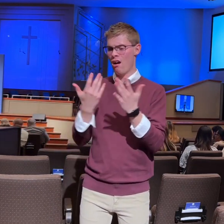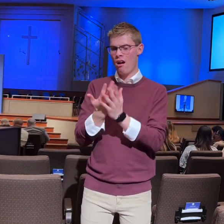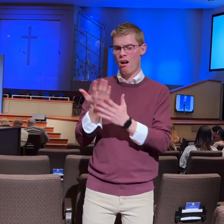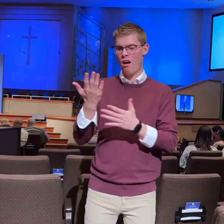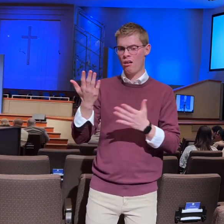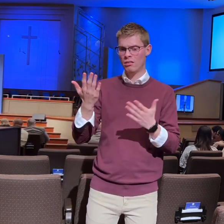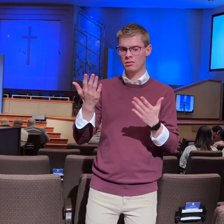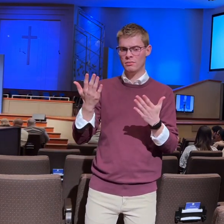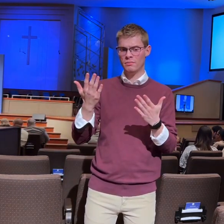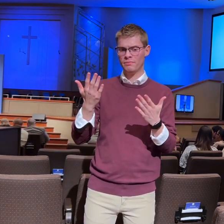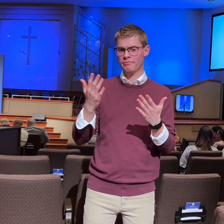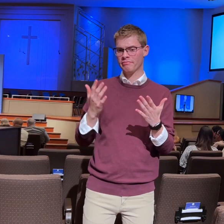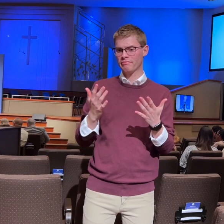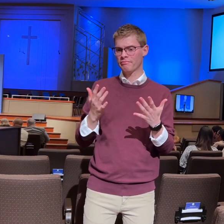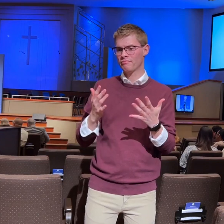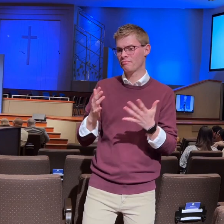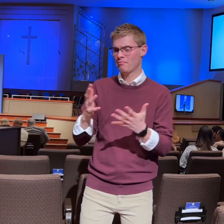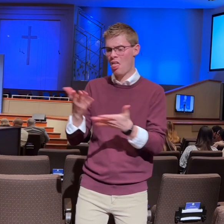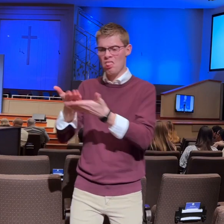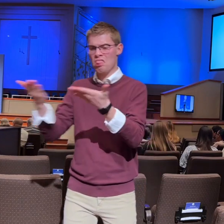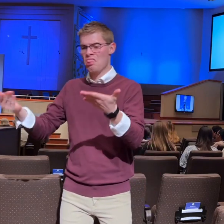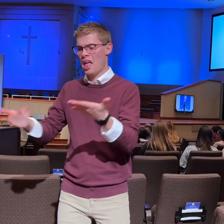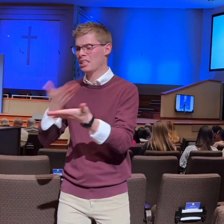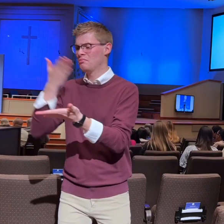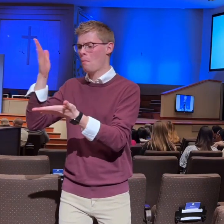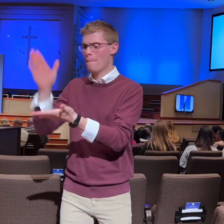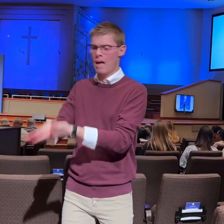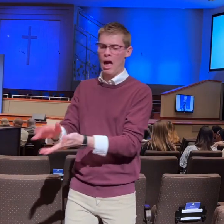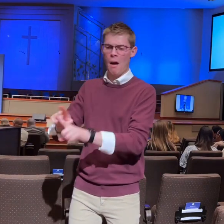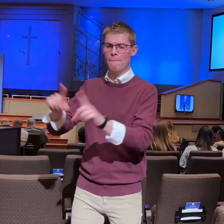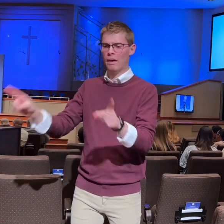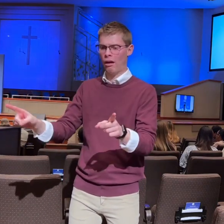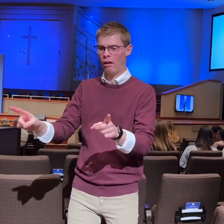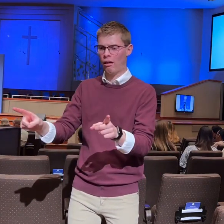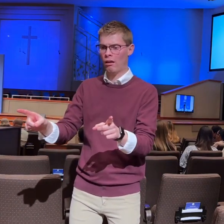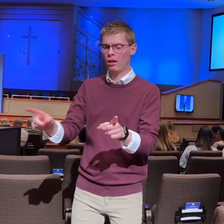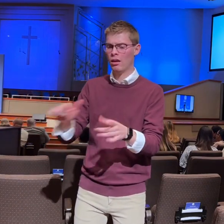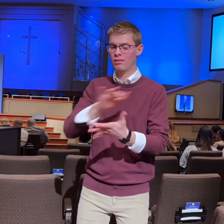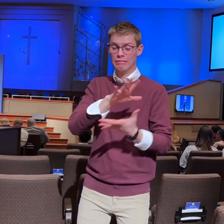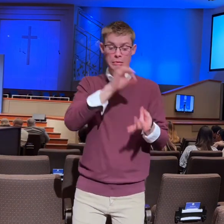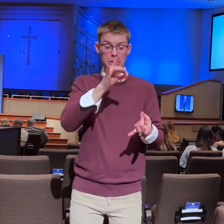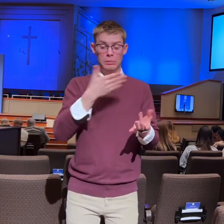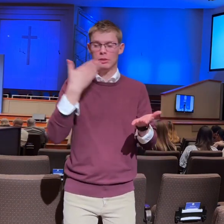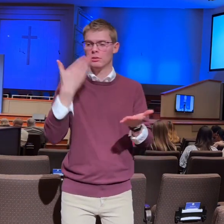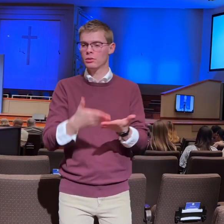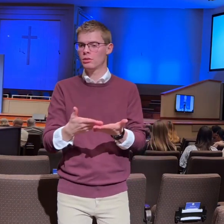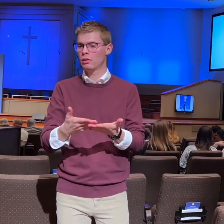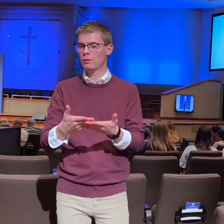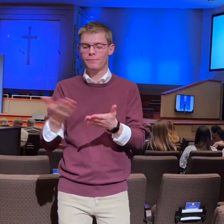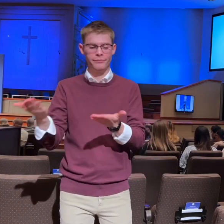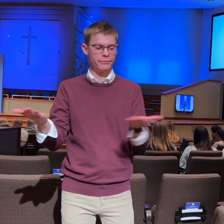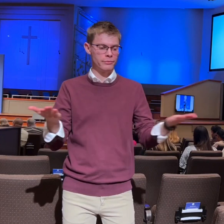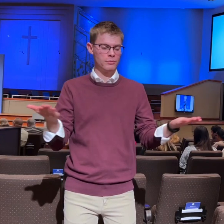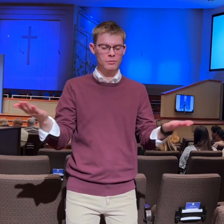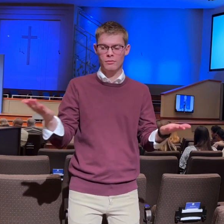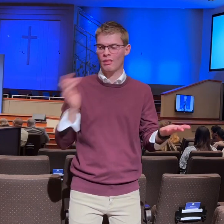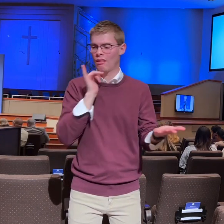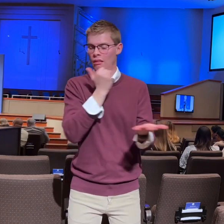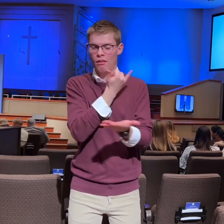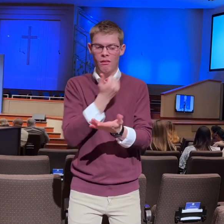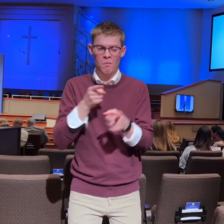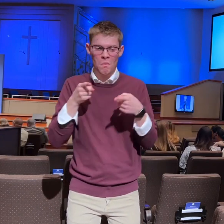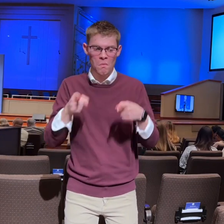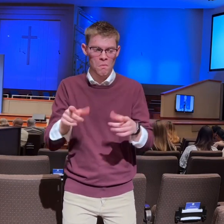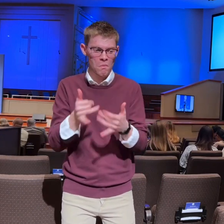evil and all spirit was good. That's kind of what they taught. Matter is evil, spirit is good. Thus, anything that would please anyone's physical